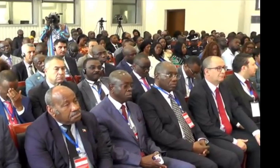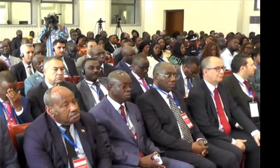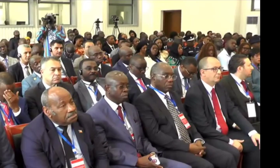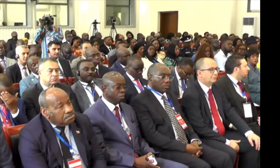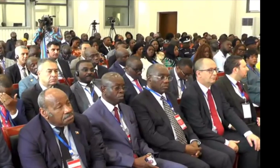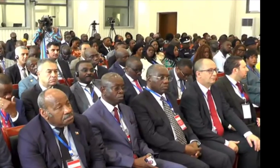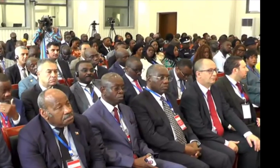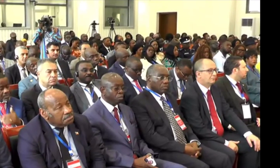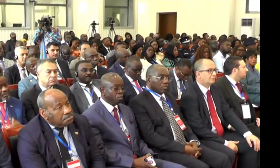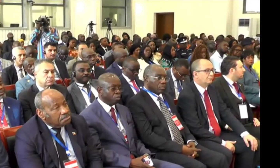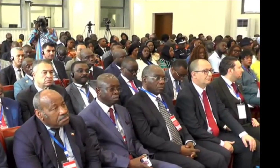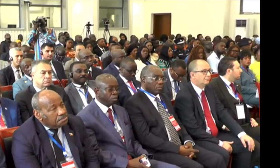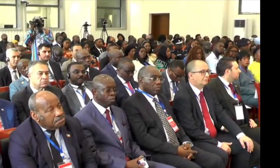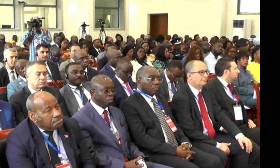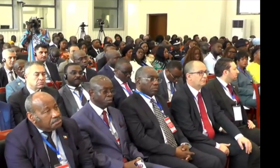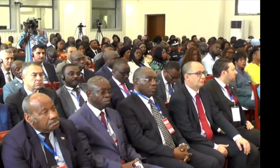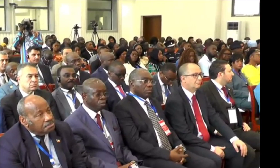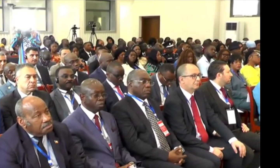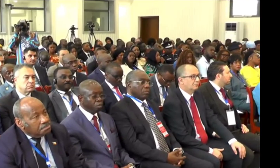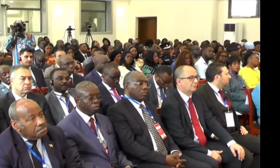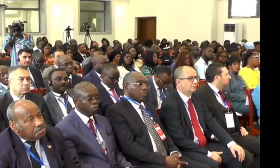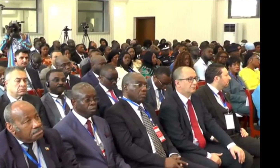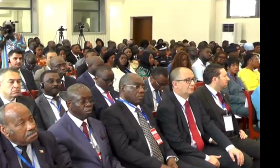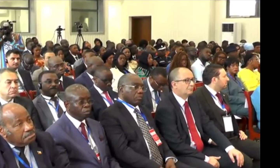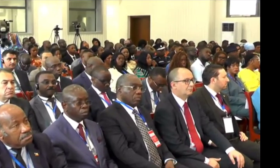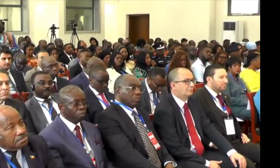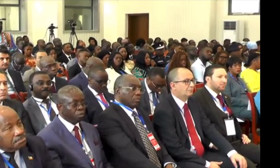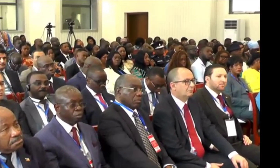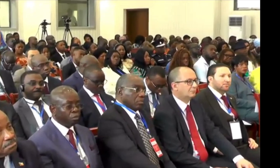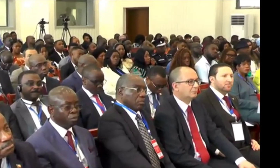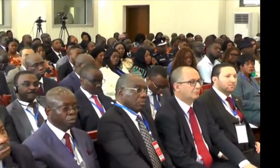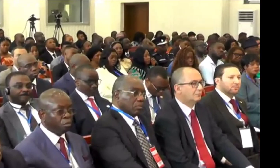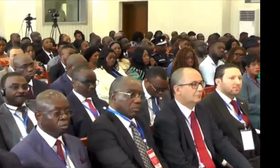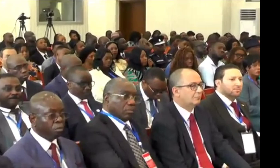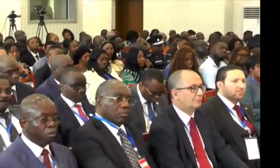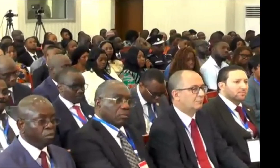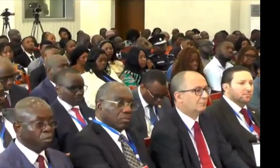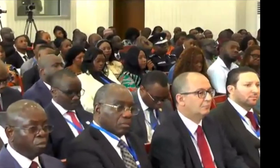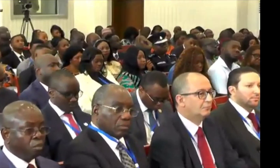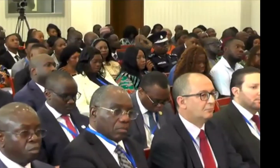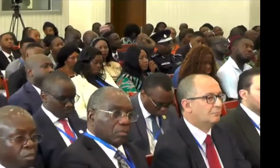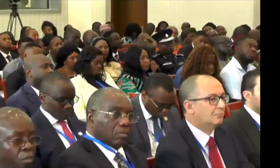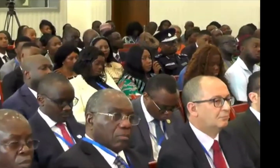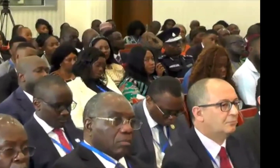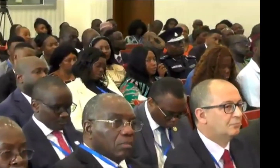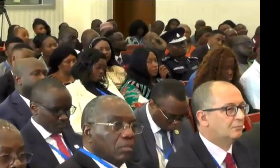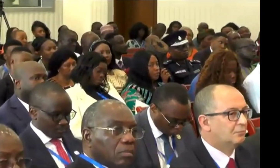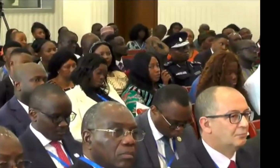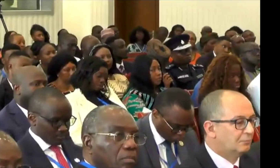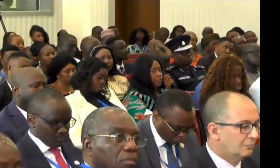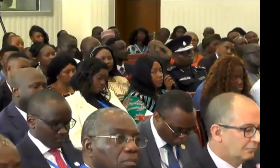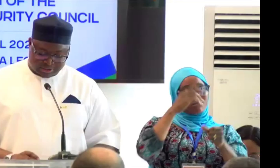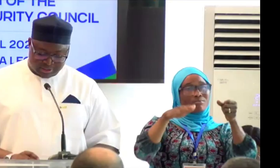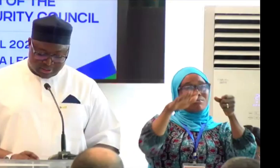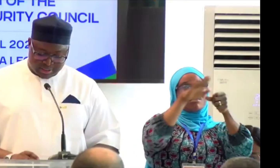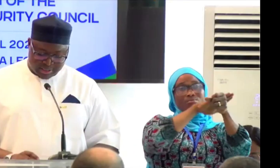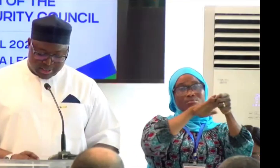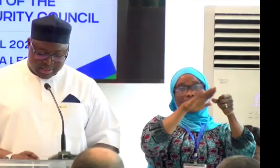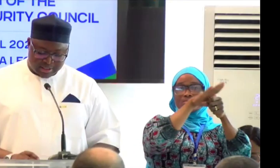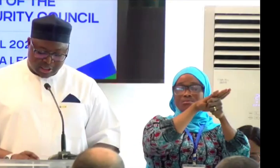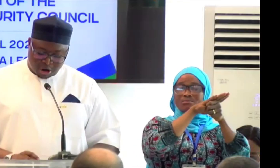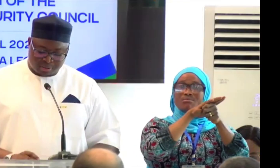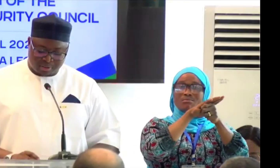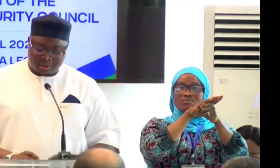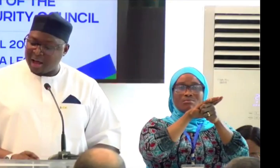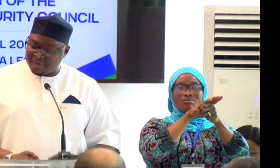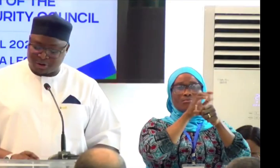only a political necessity, but a moral imperative. Only by fully implementing